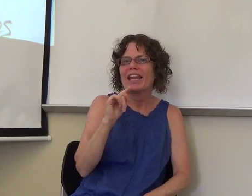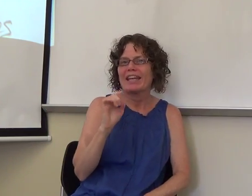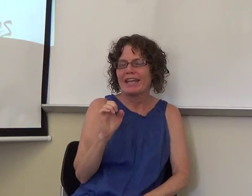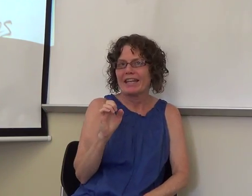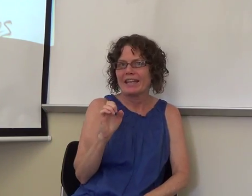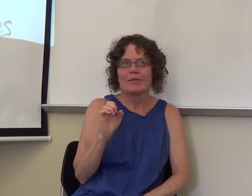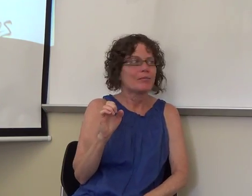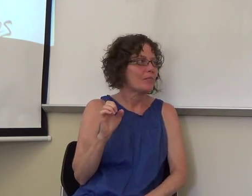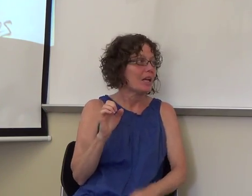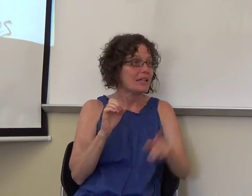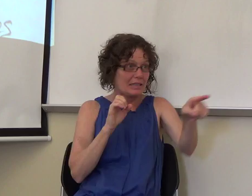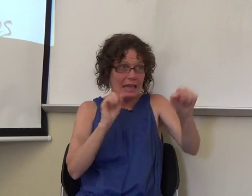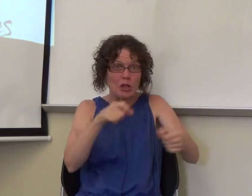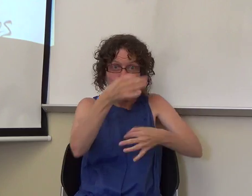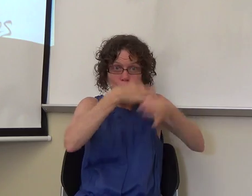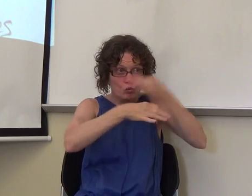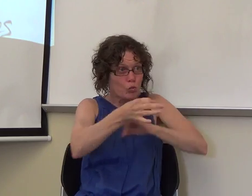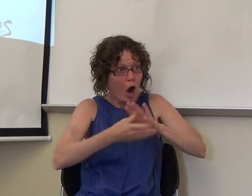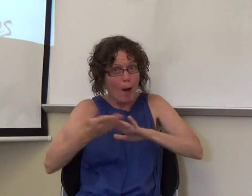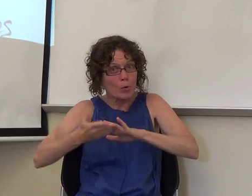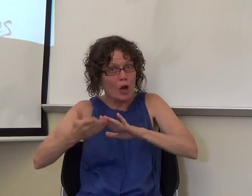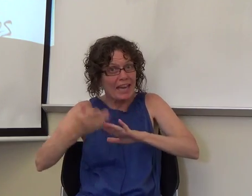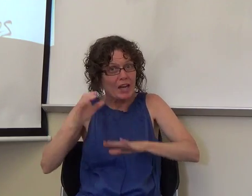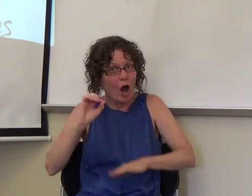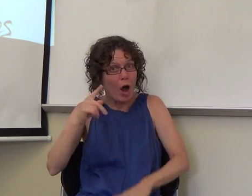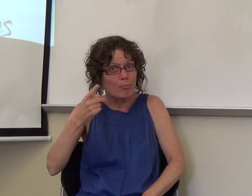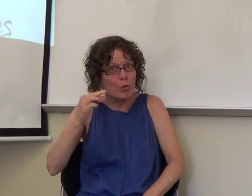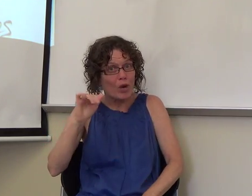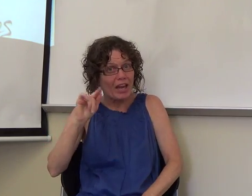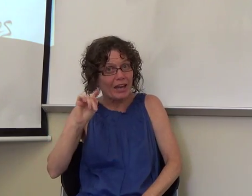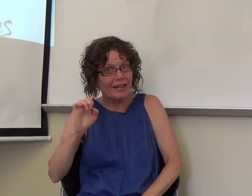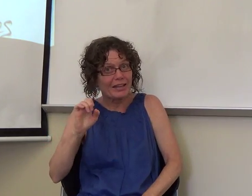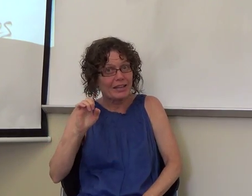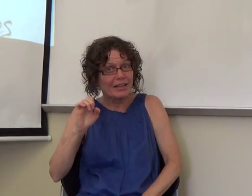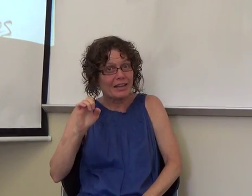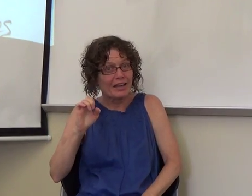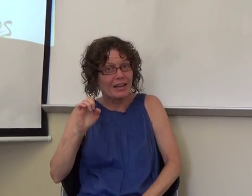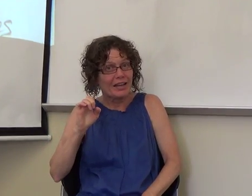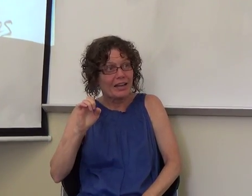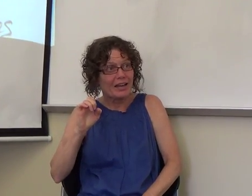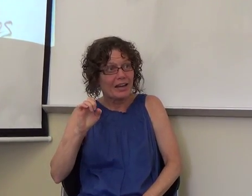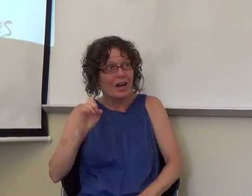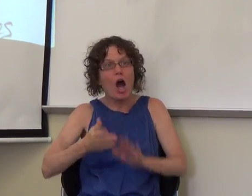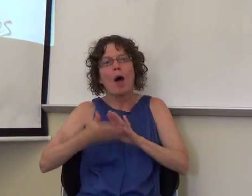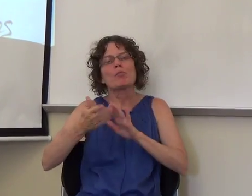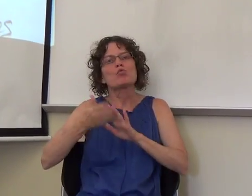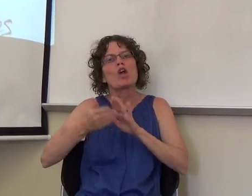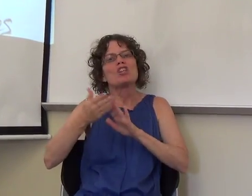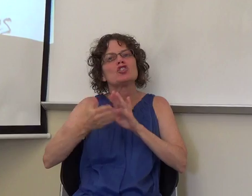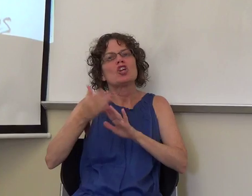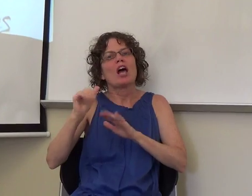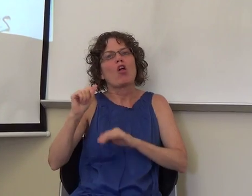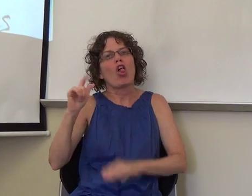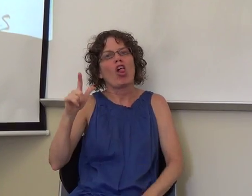you put operate in this sentence and have it make sense? Let's say operational. Yeah, operational,